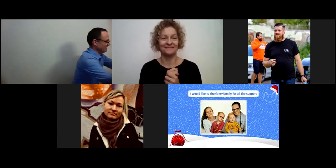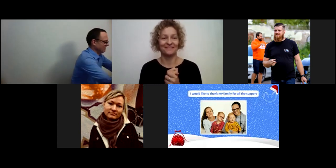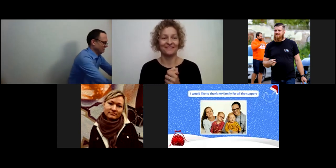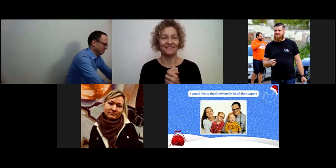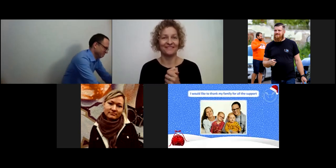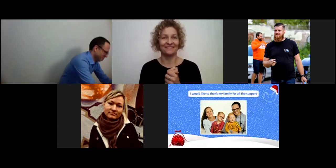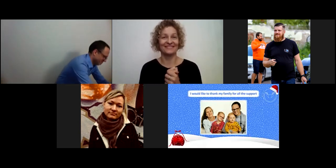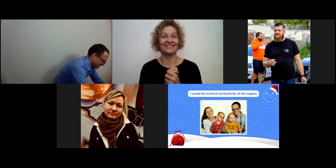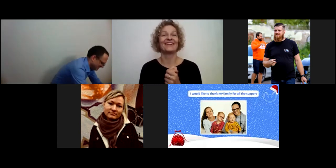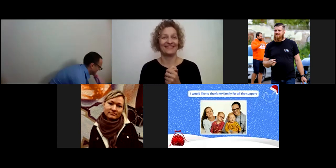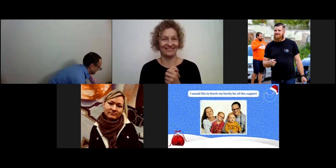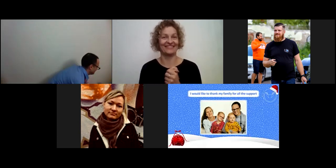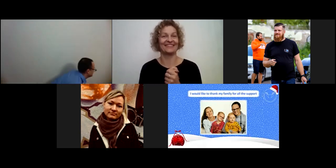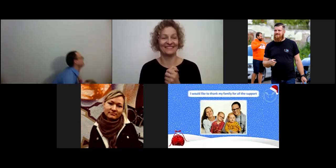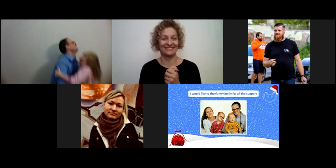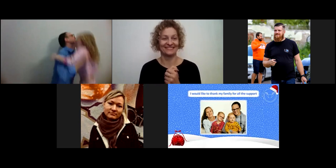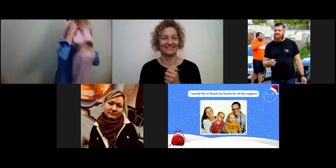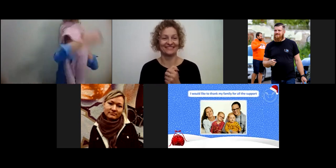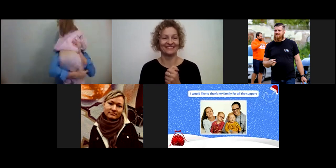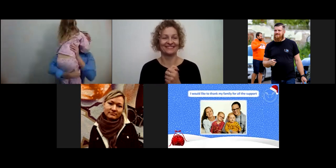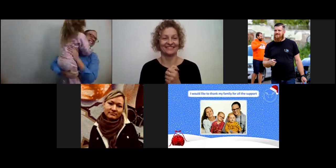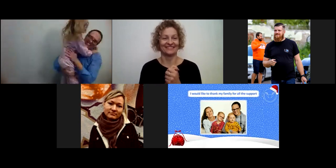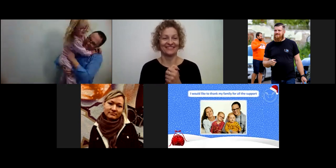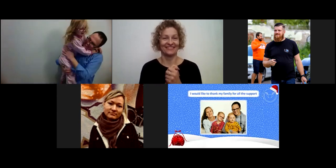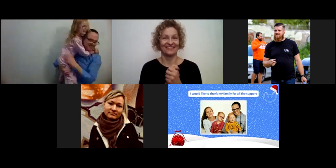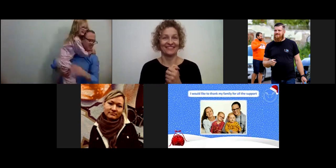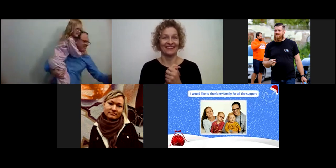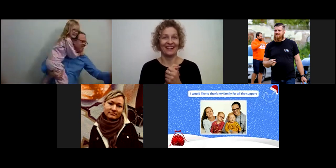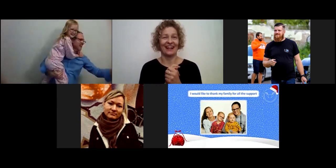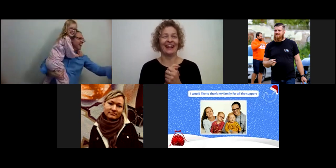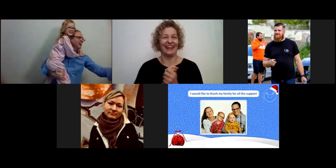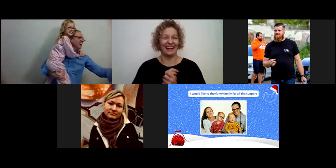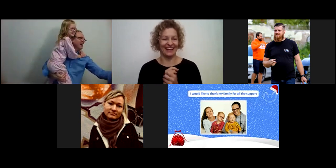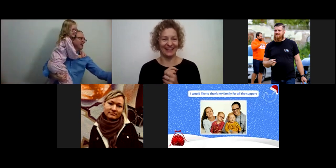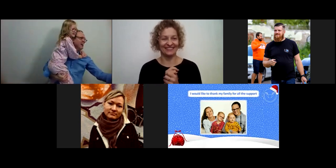me 1 second. Yes, here you are.